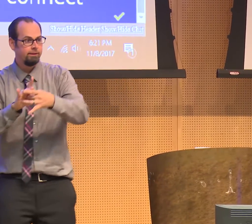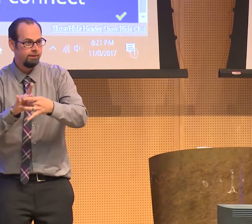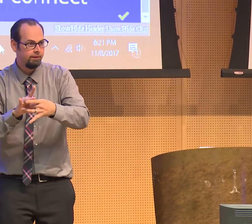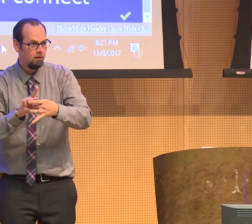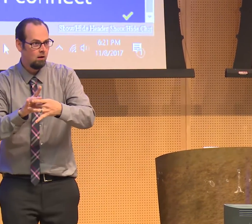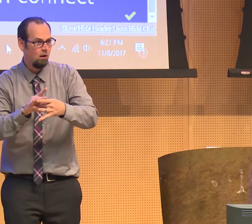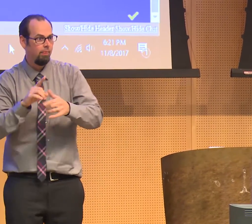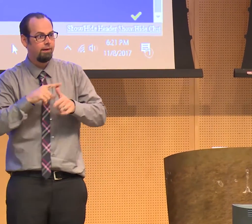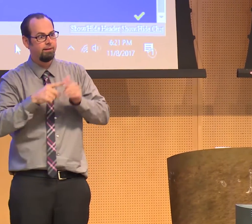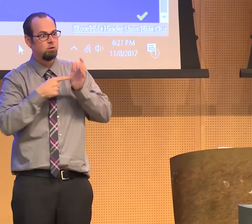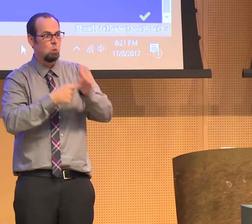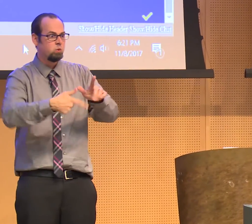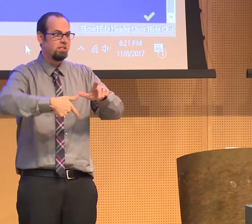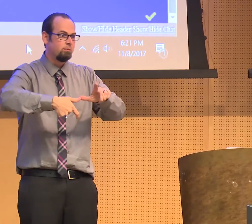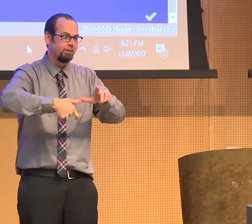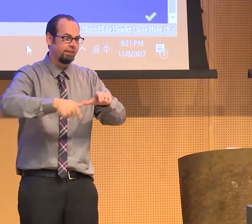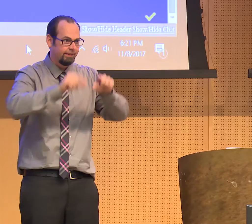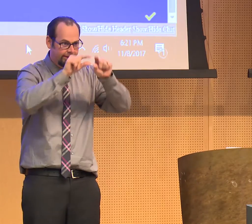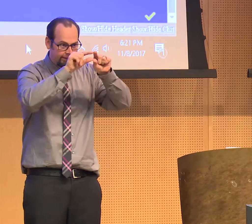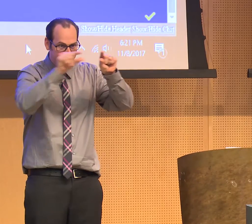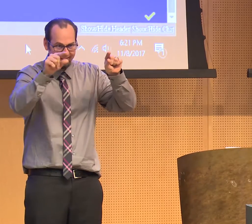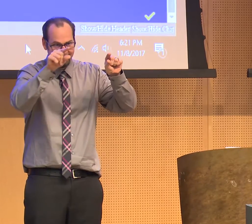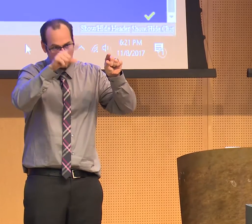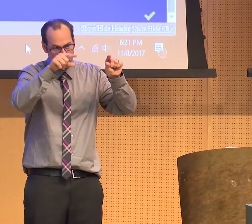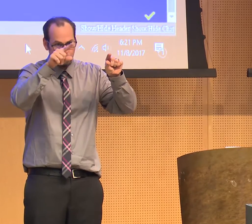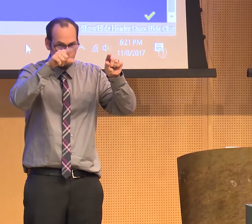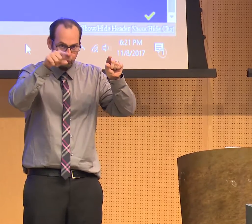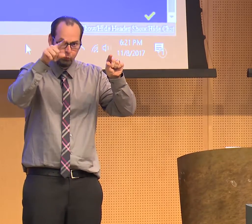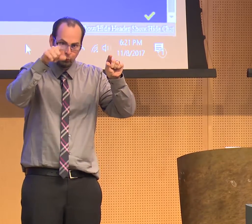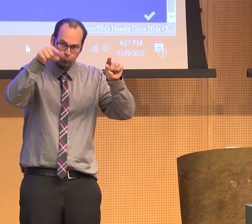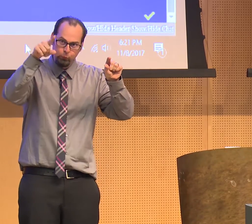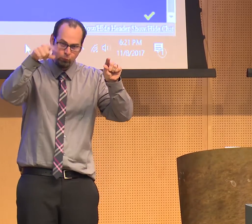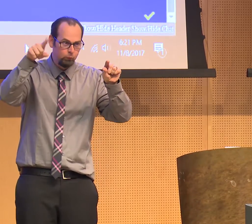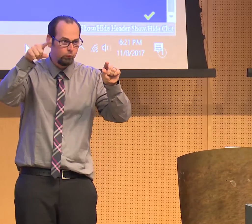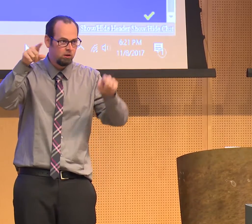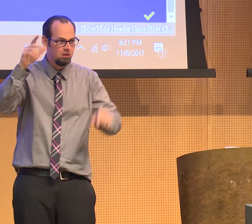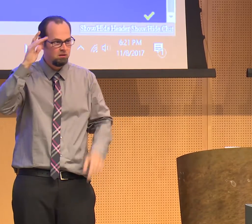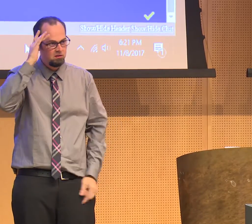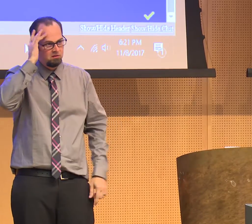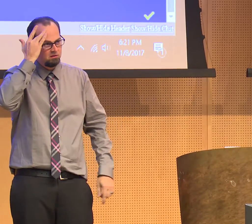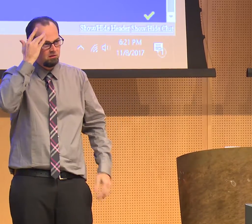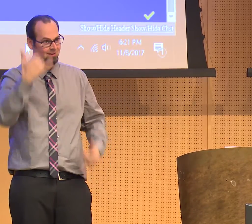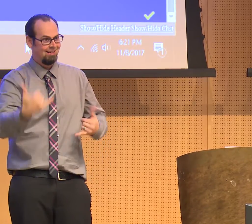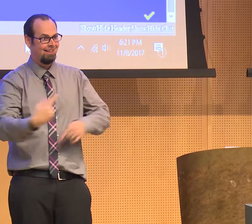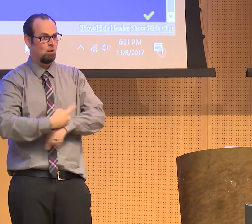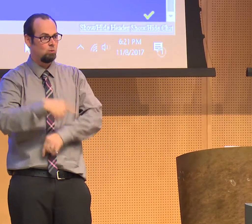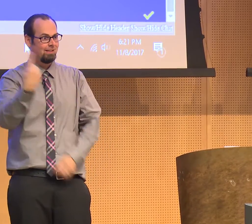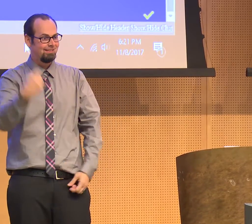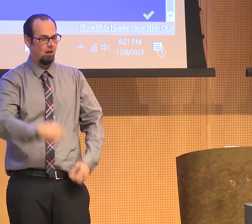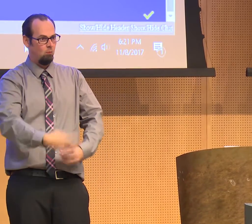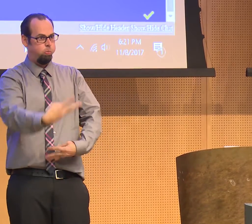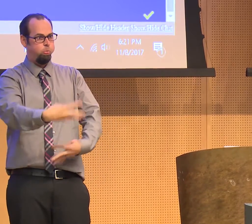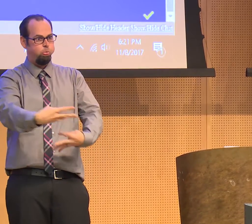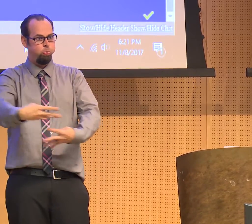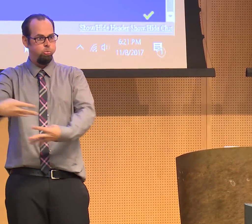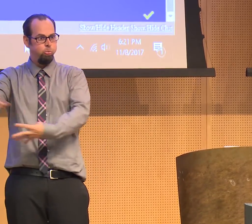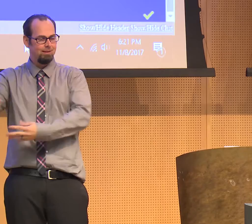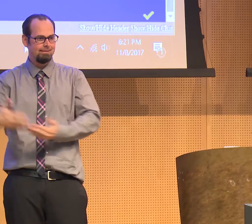the page to load. The speed was slow. And today, everything's instantaneous.